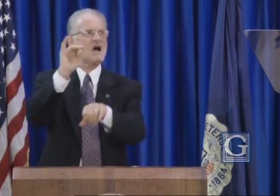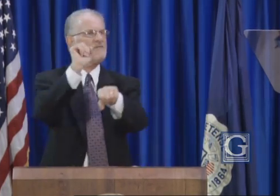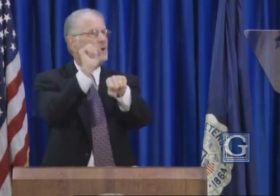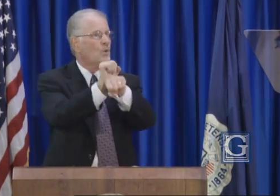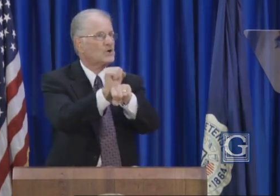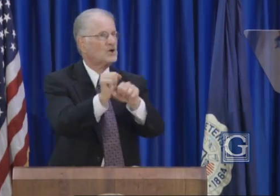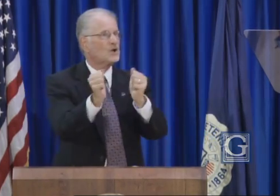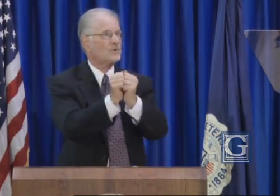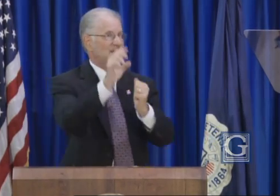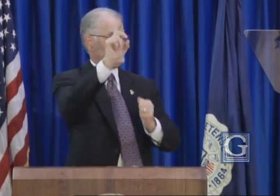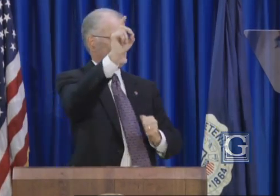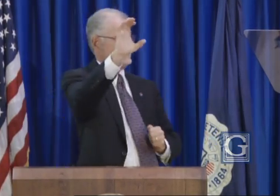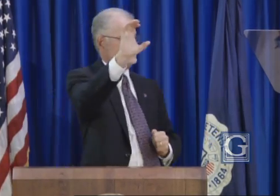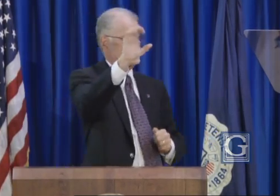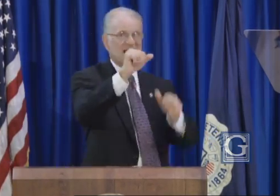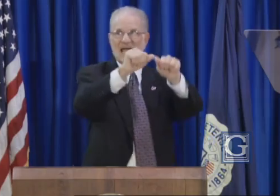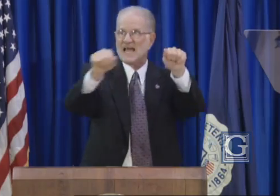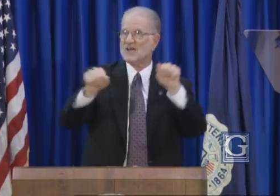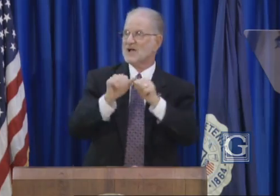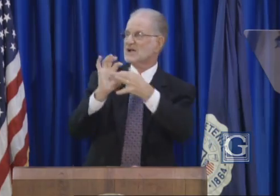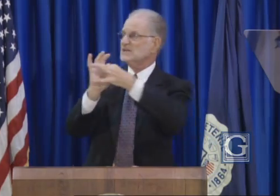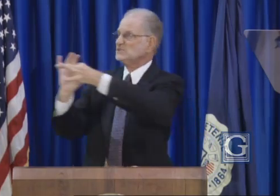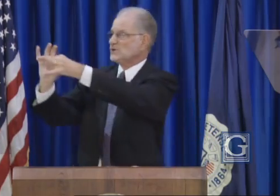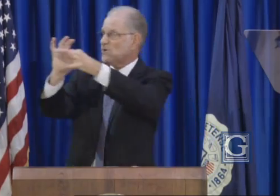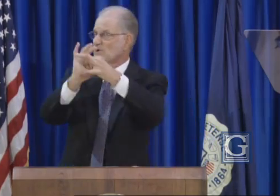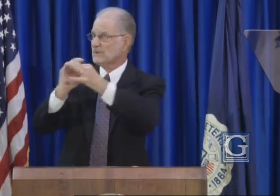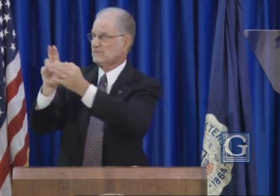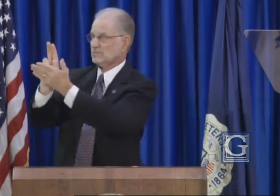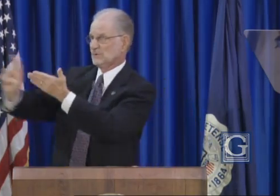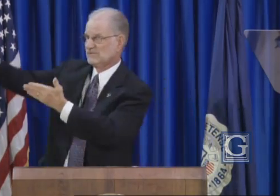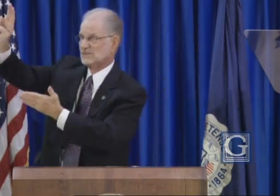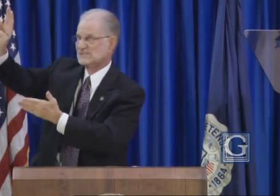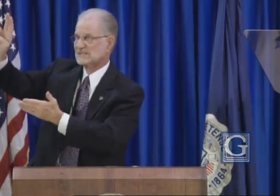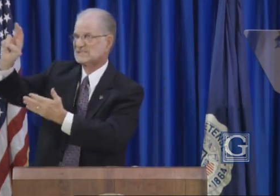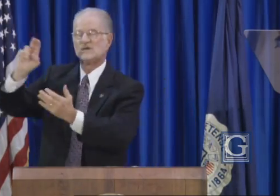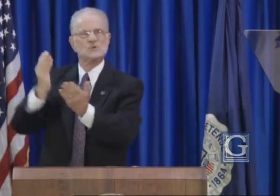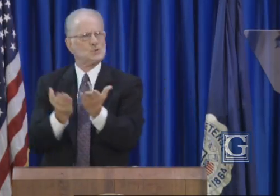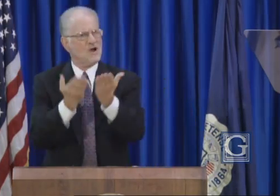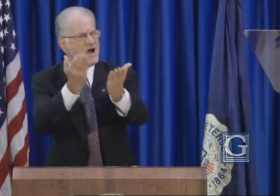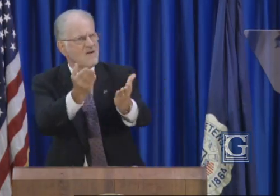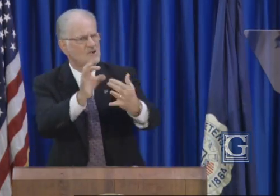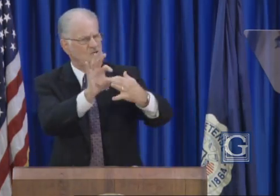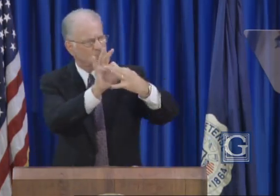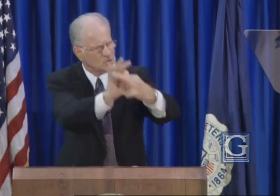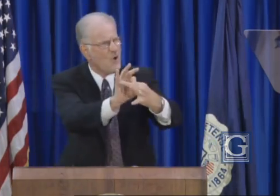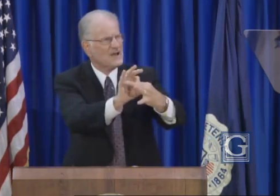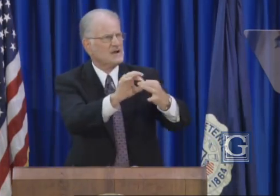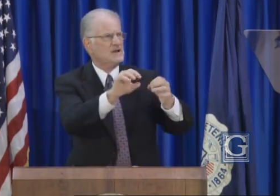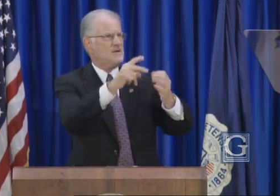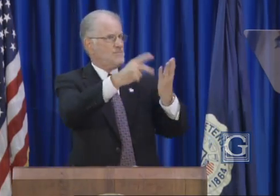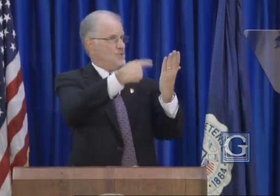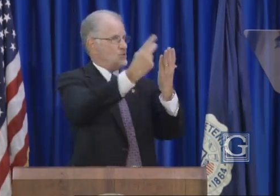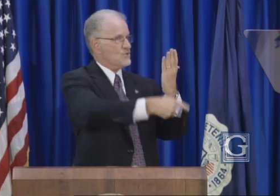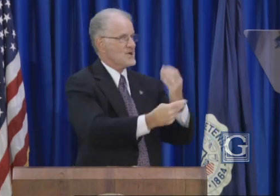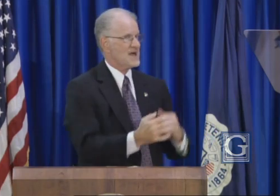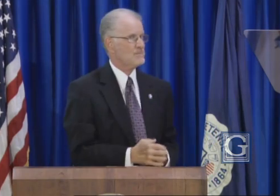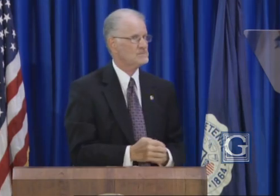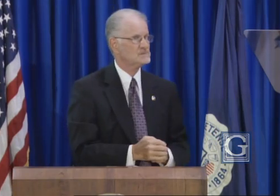We're now in the early stages of work with the DC area consortium universities to offer joint